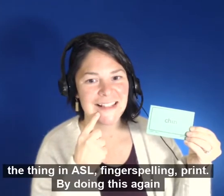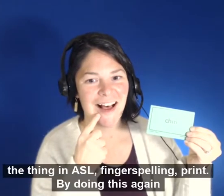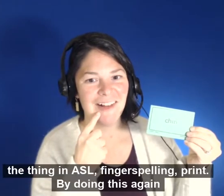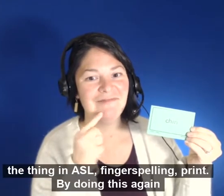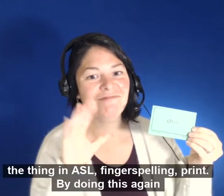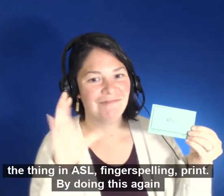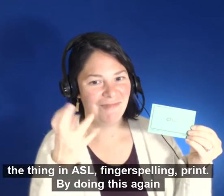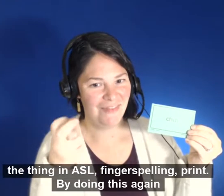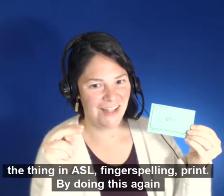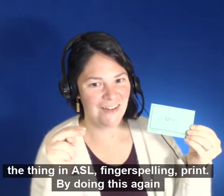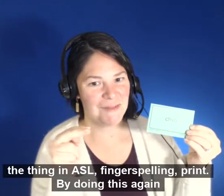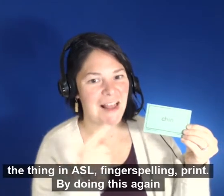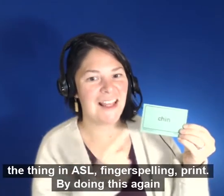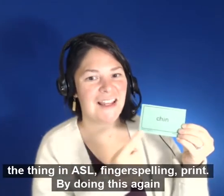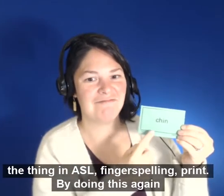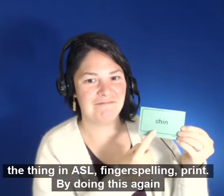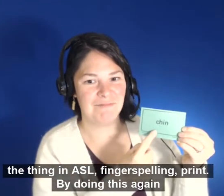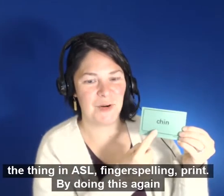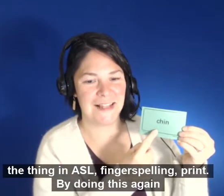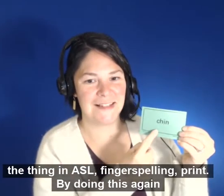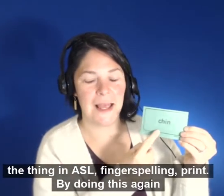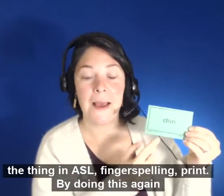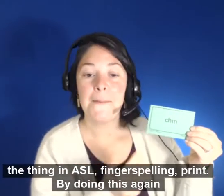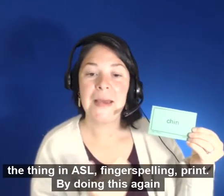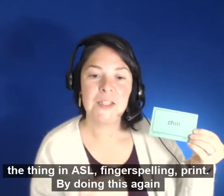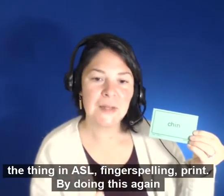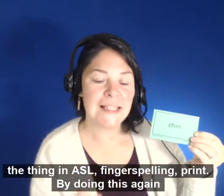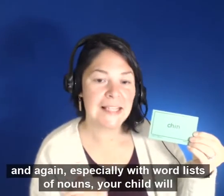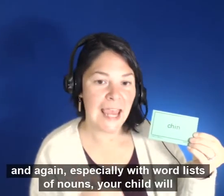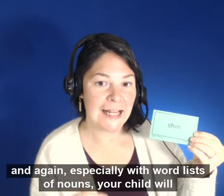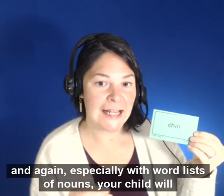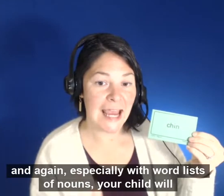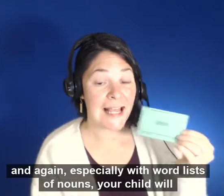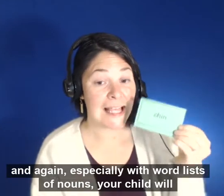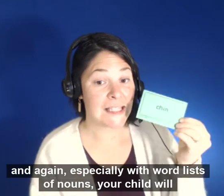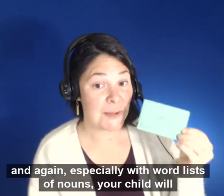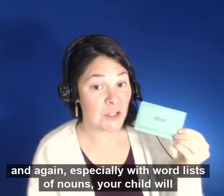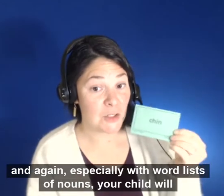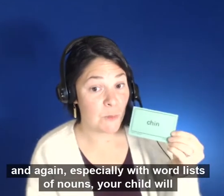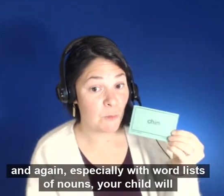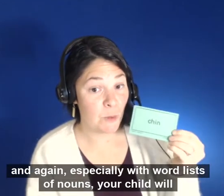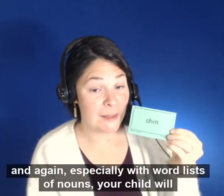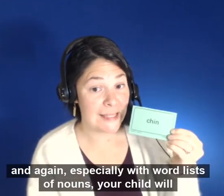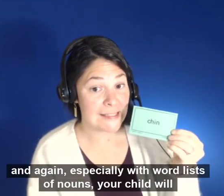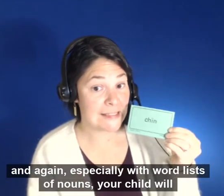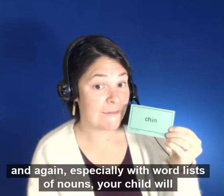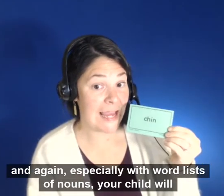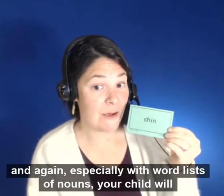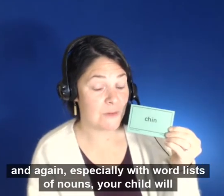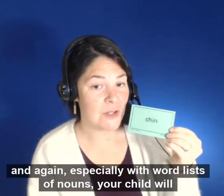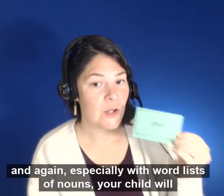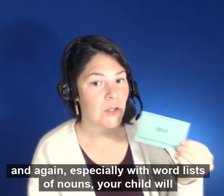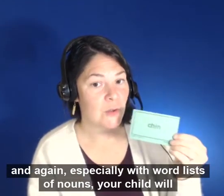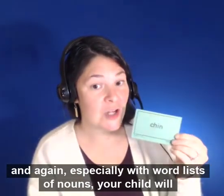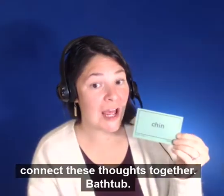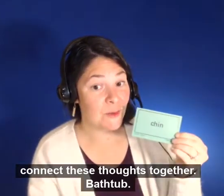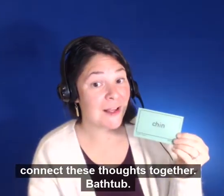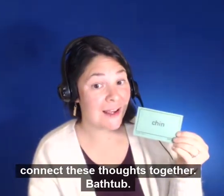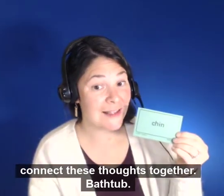ASL. Fingerspelling. Print. By doing this again and again, especially with word lists of nouns, your child will connect